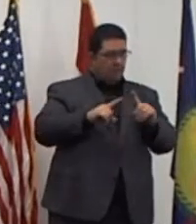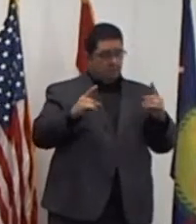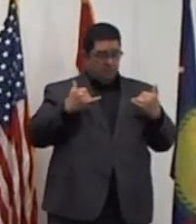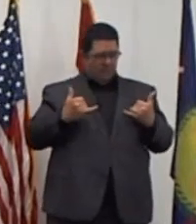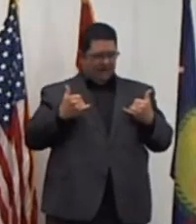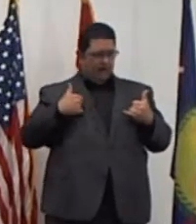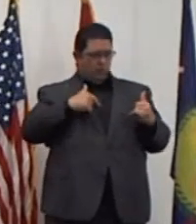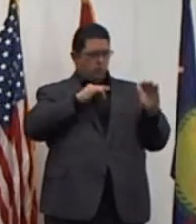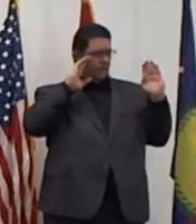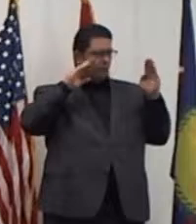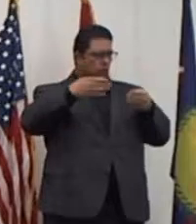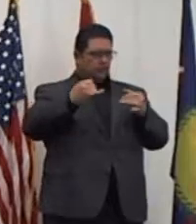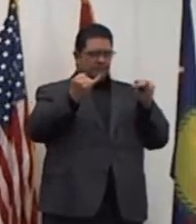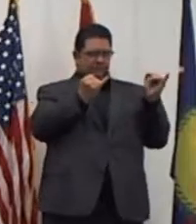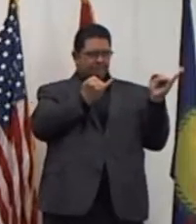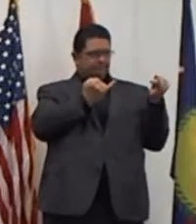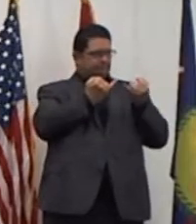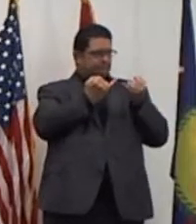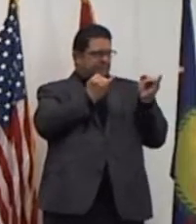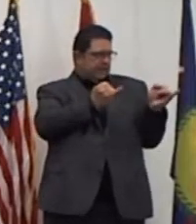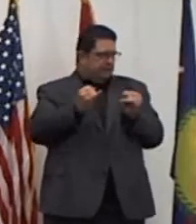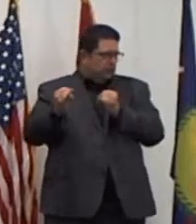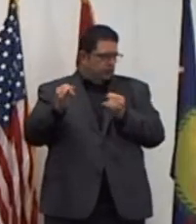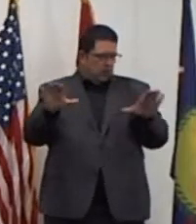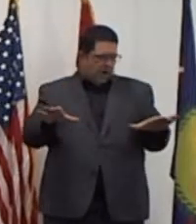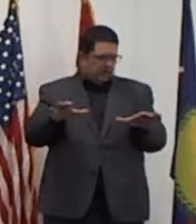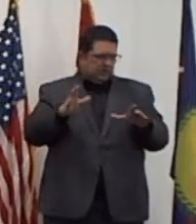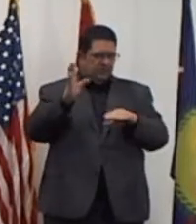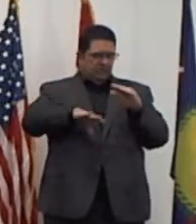individual actions rather than community-wide actions.